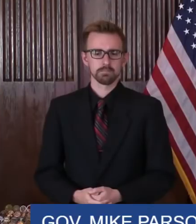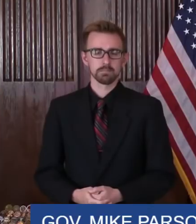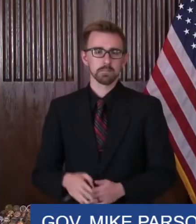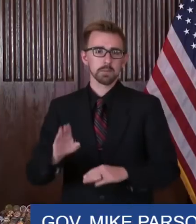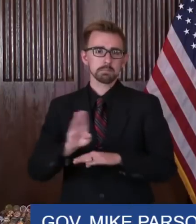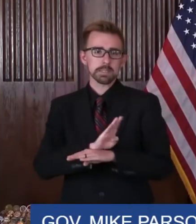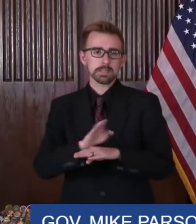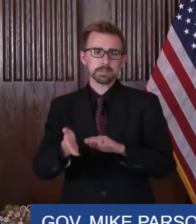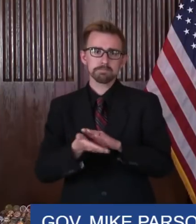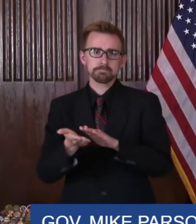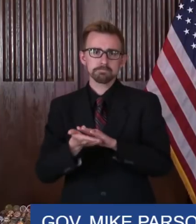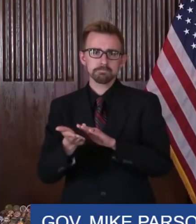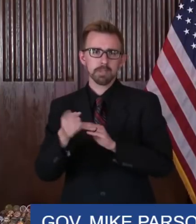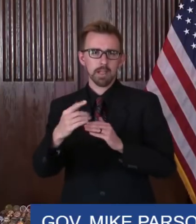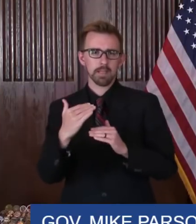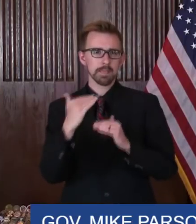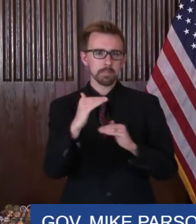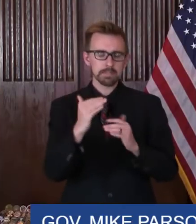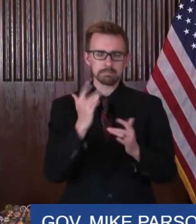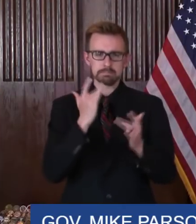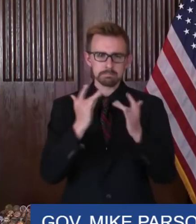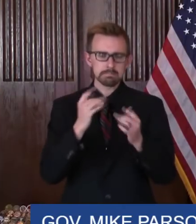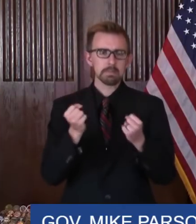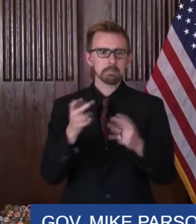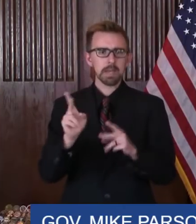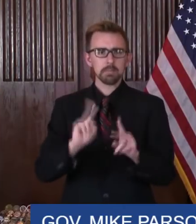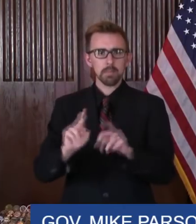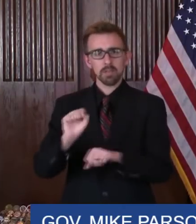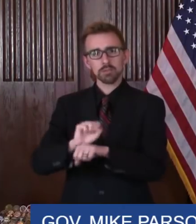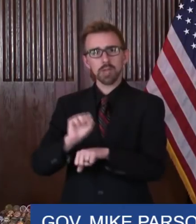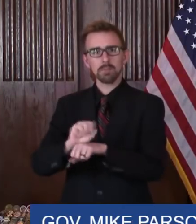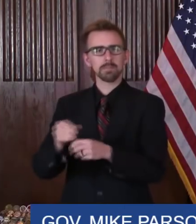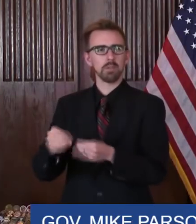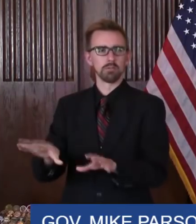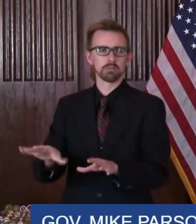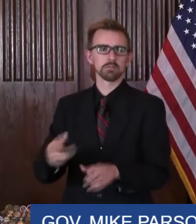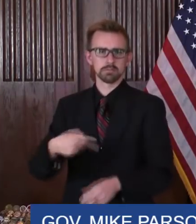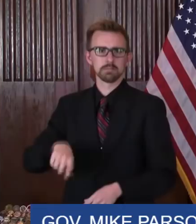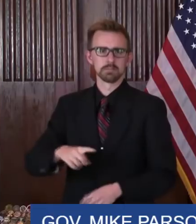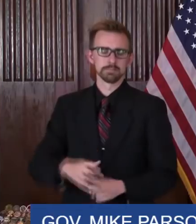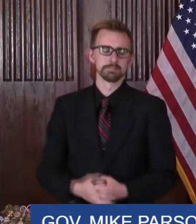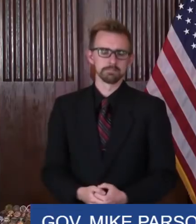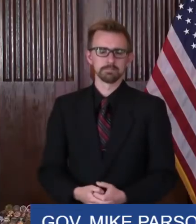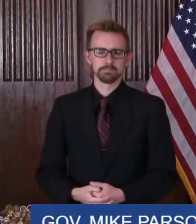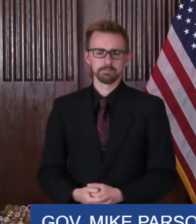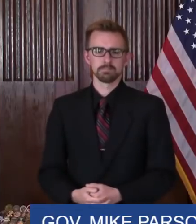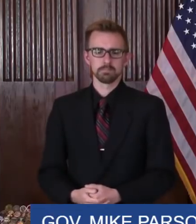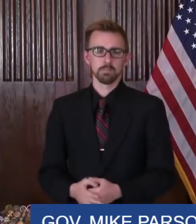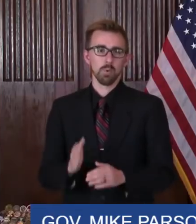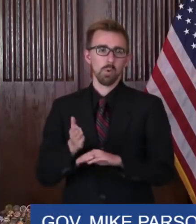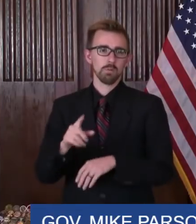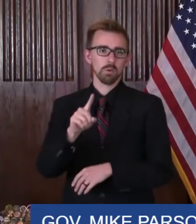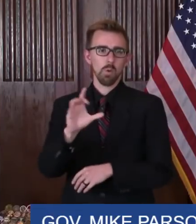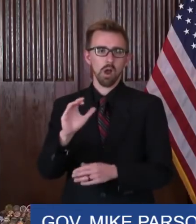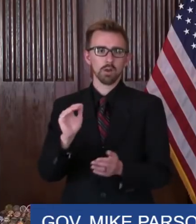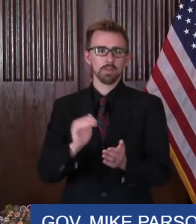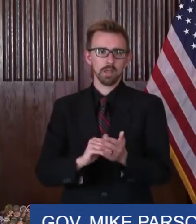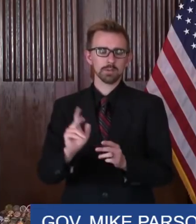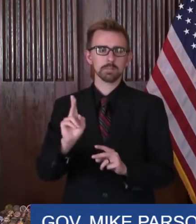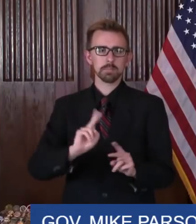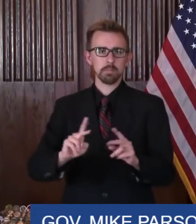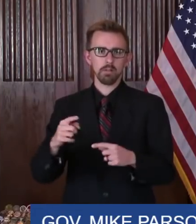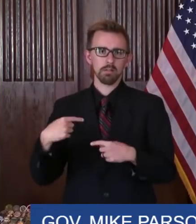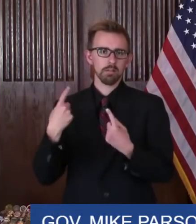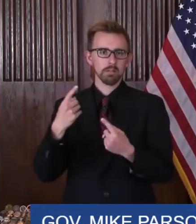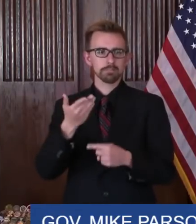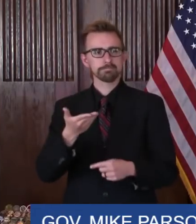Business operations have been limited and many people have lost their jobs. Over 100,000 people have